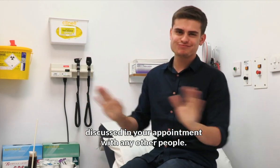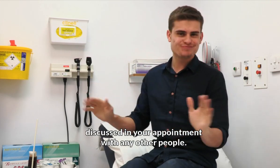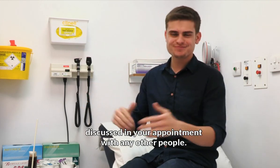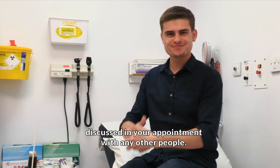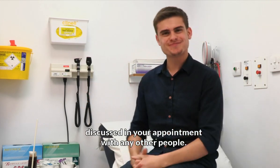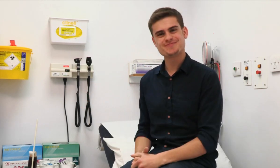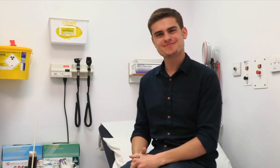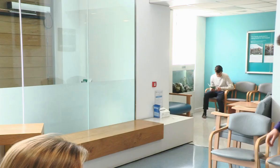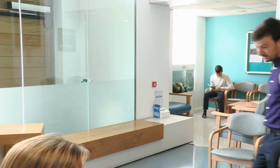other people.